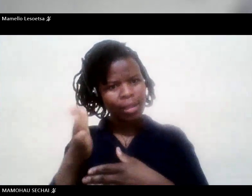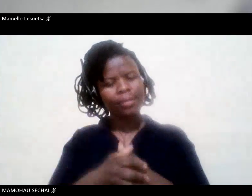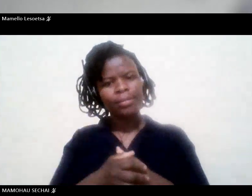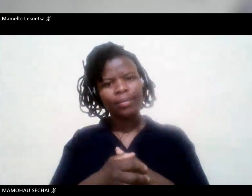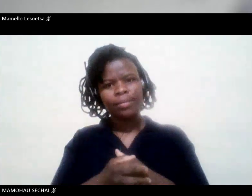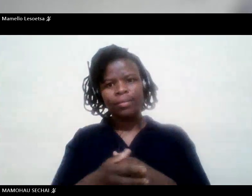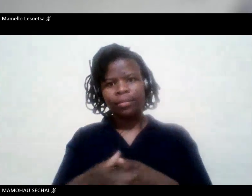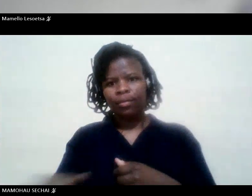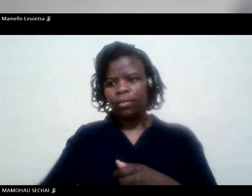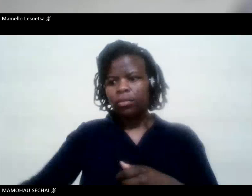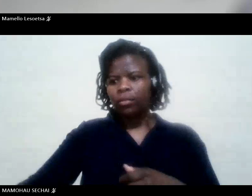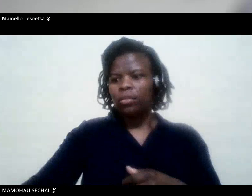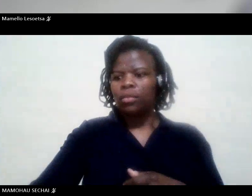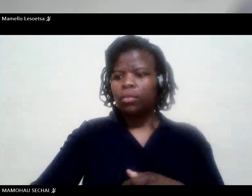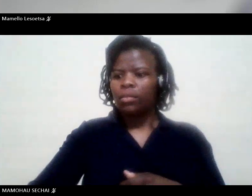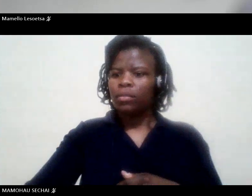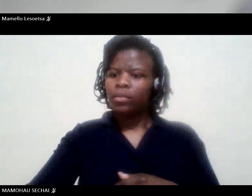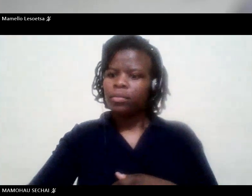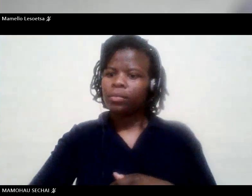way.